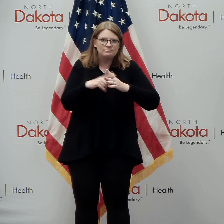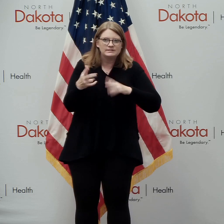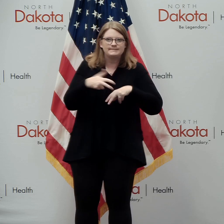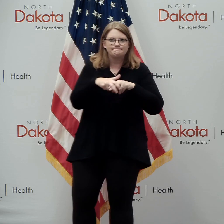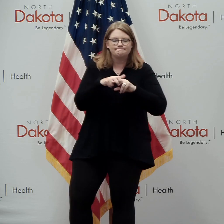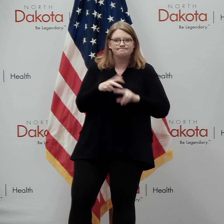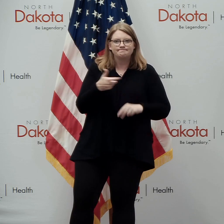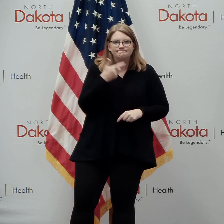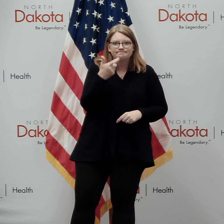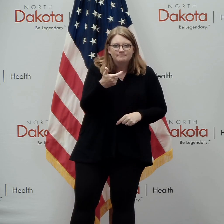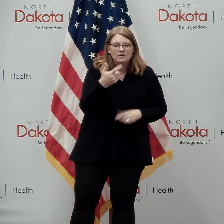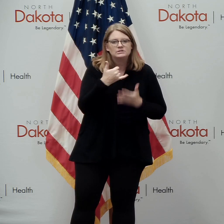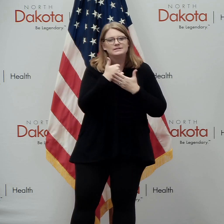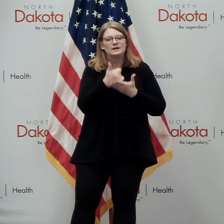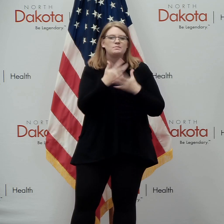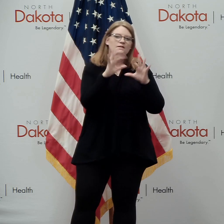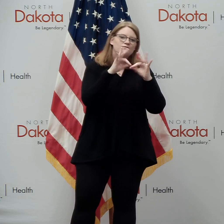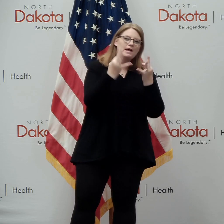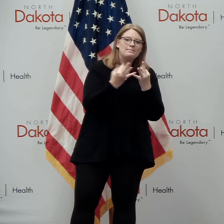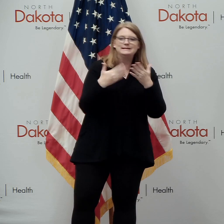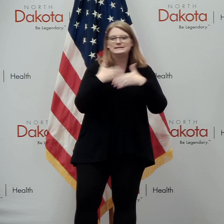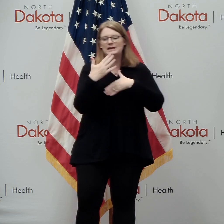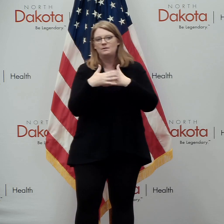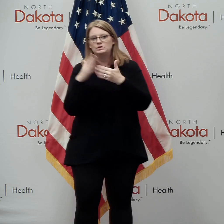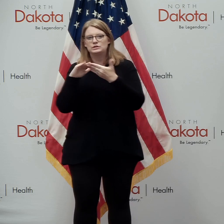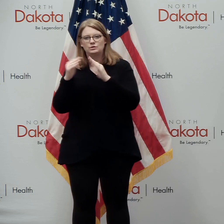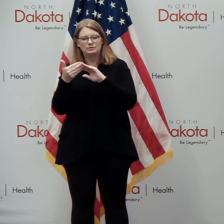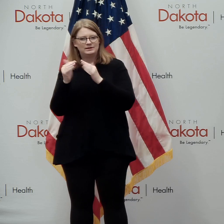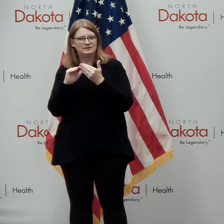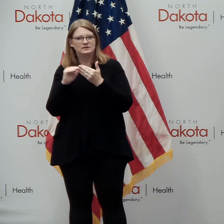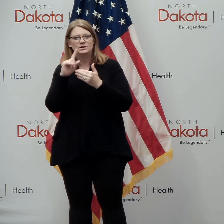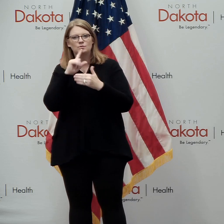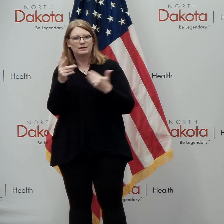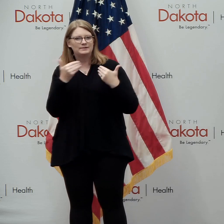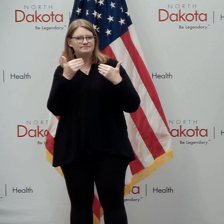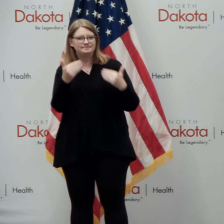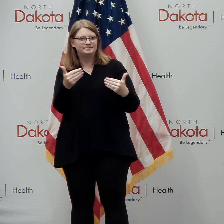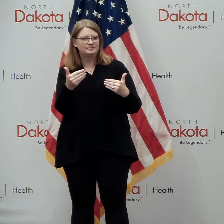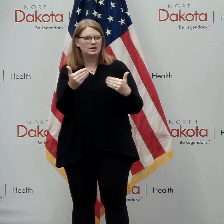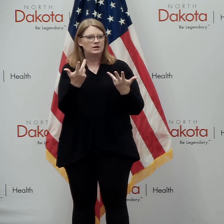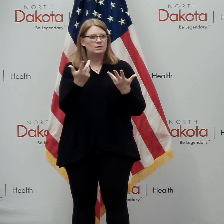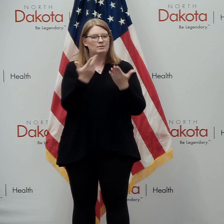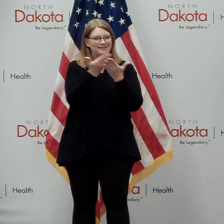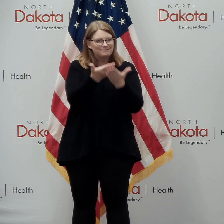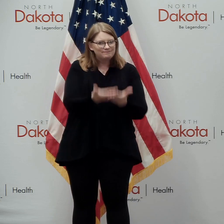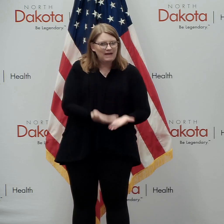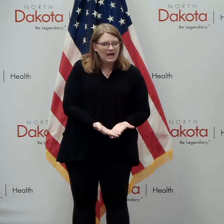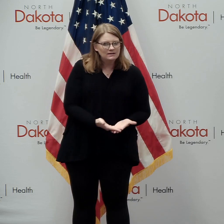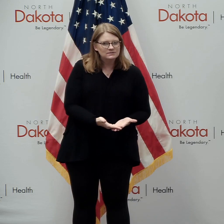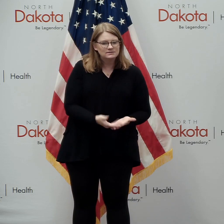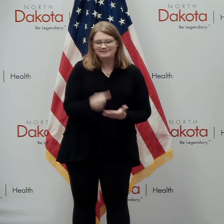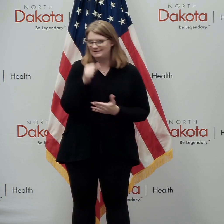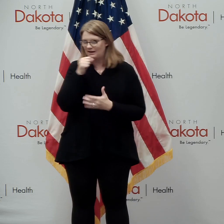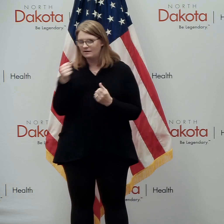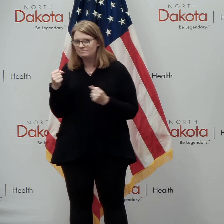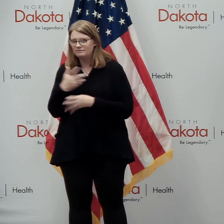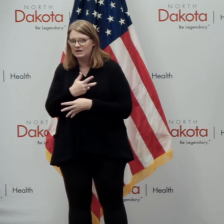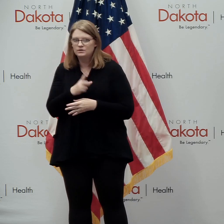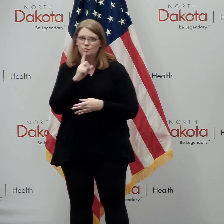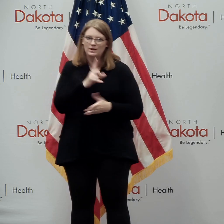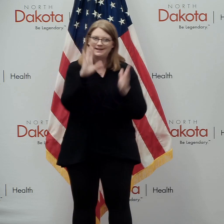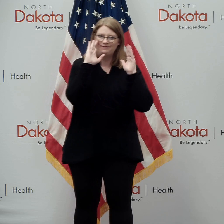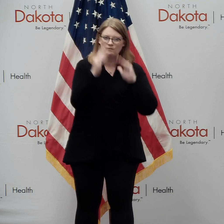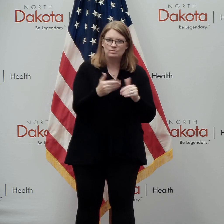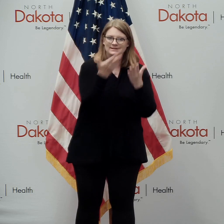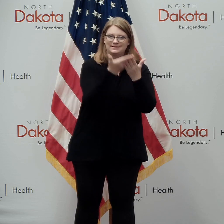their families, their neighbors, their communities, and their organizations to move forward with facts, not with fear, and we appreciate that. We